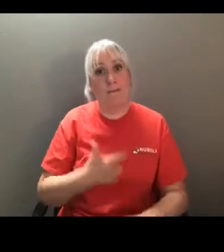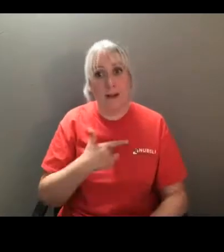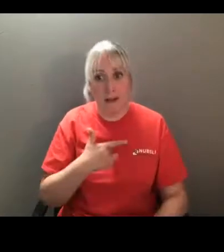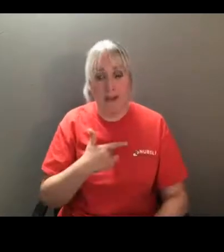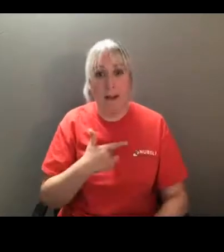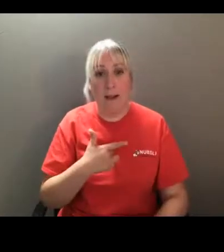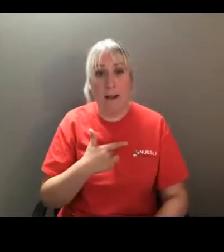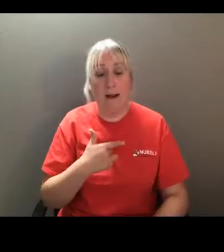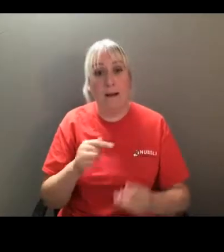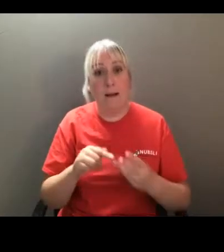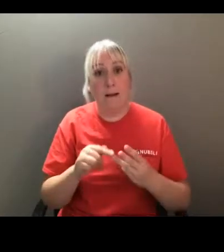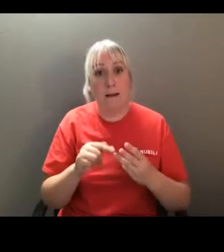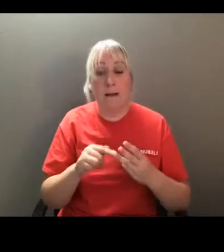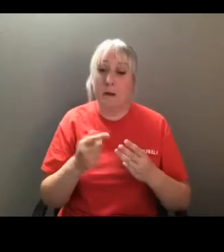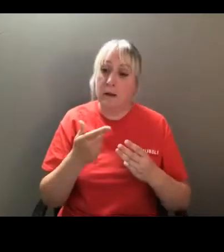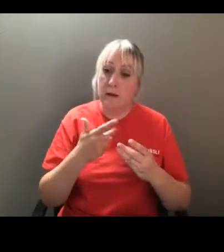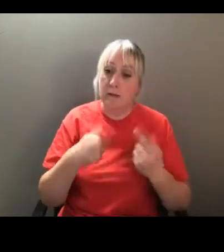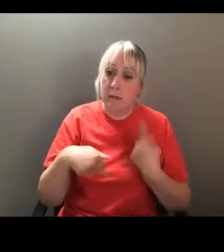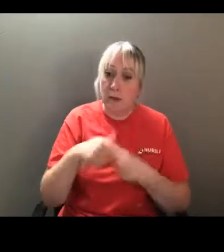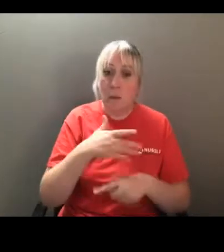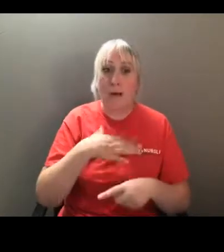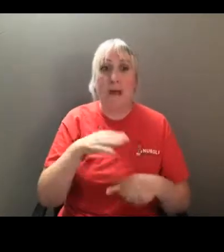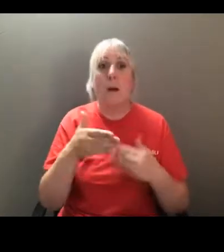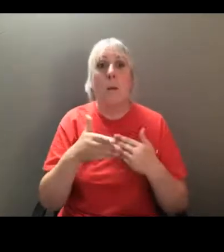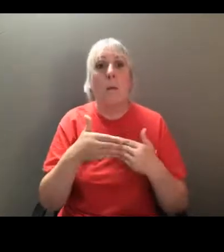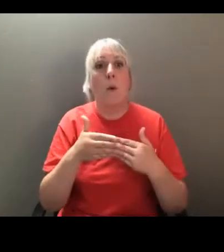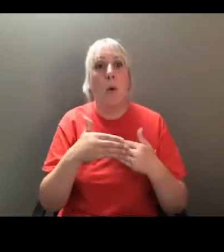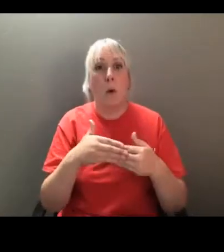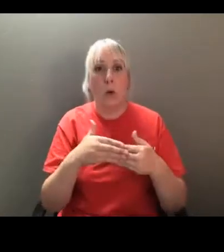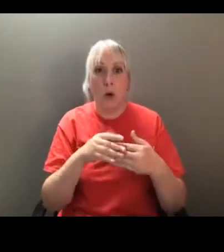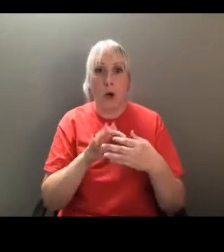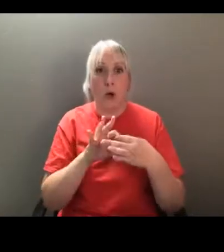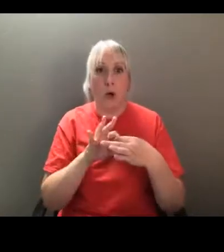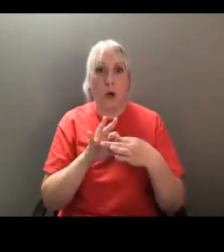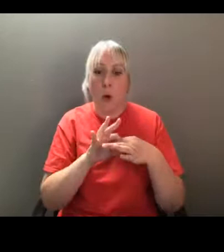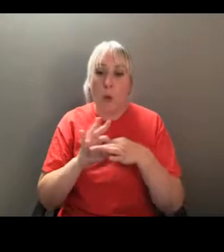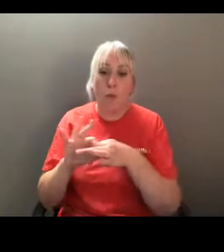The third would be more cooperative employee-owned